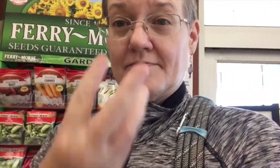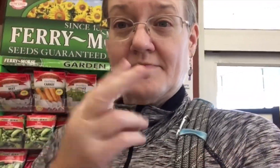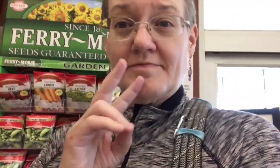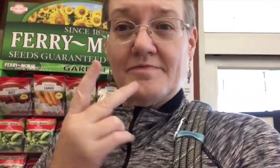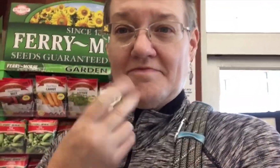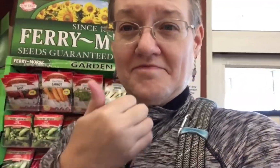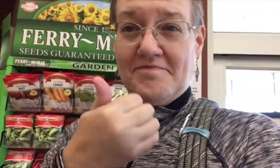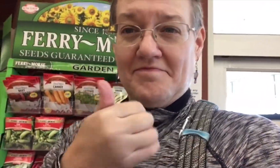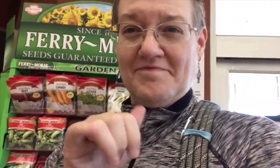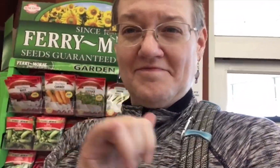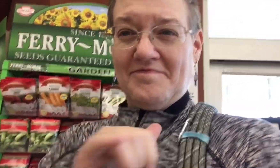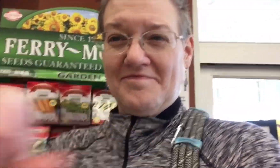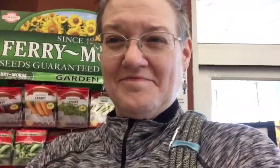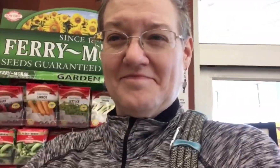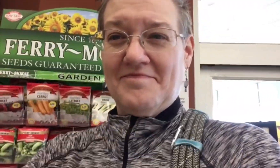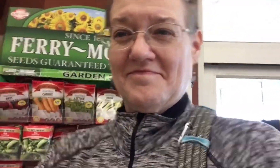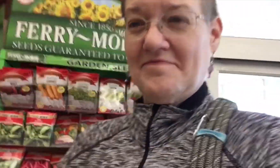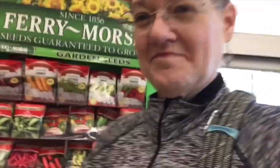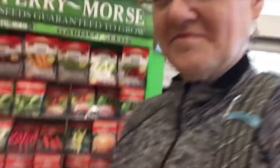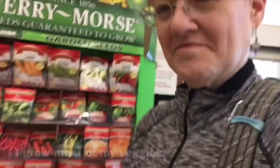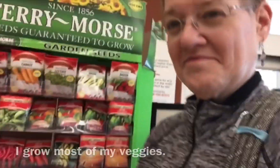You can also grow vegetables yourself.